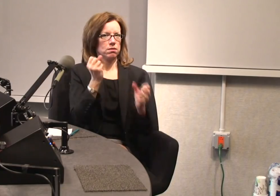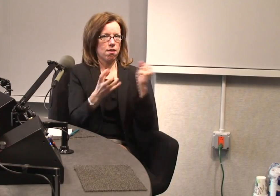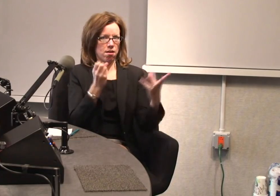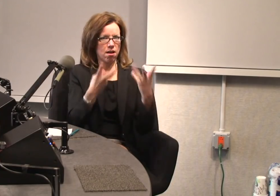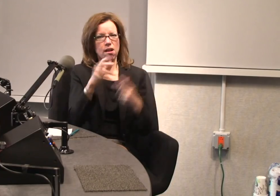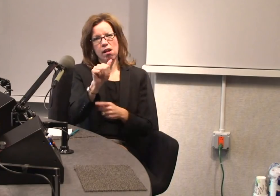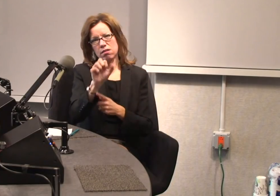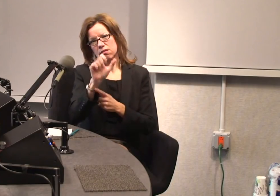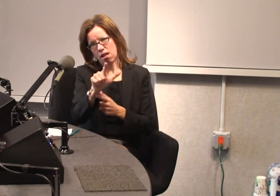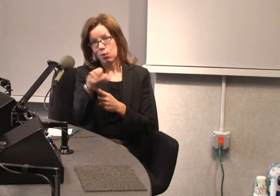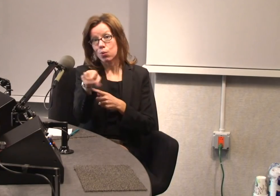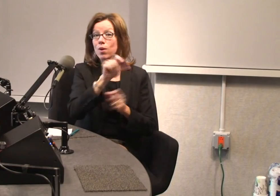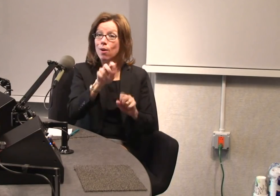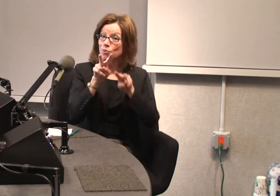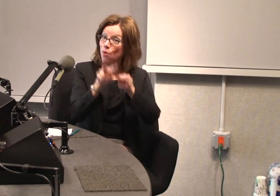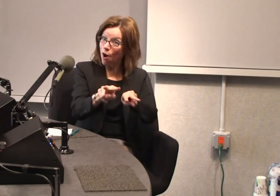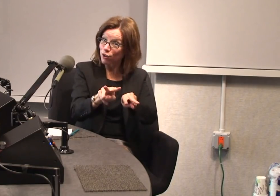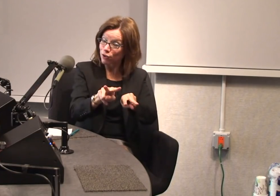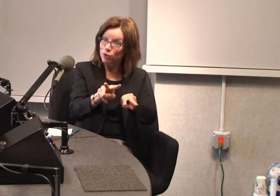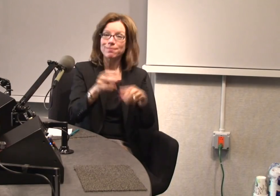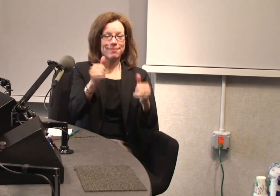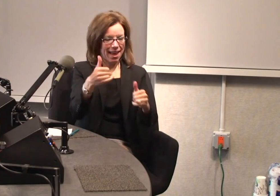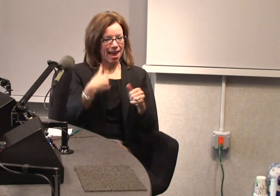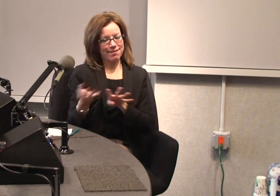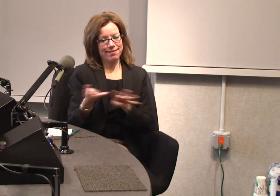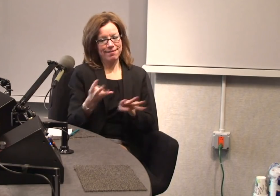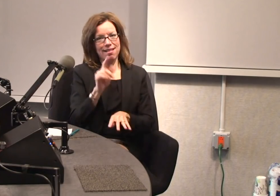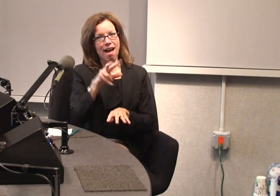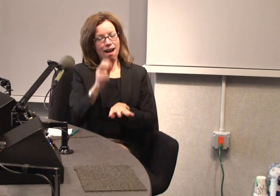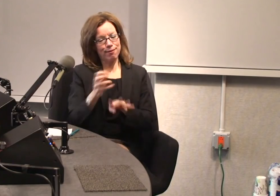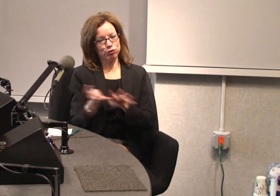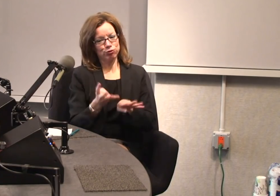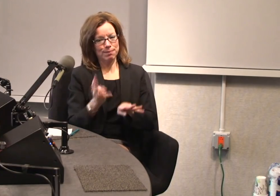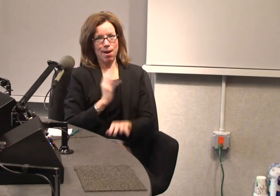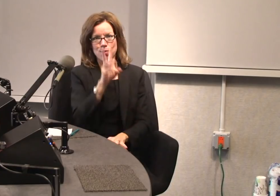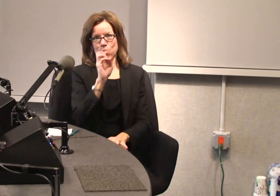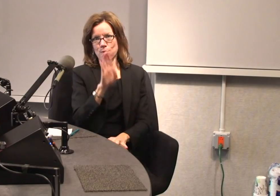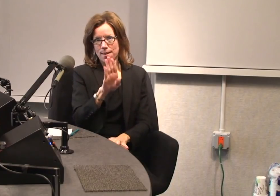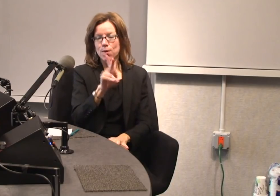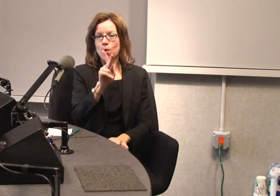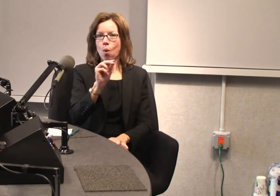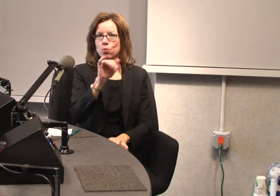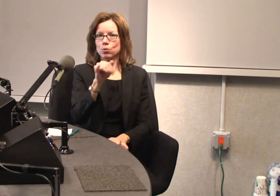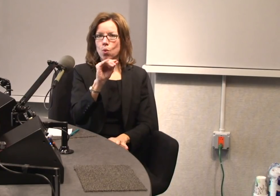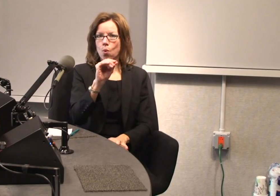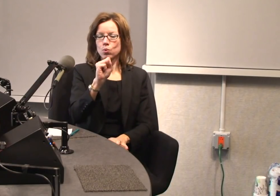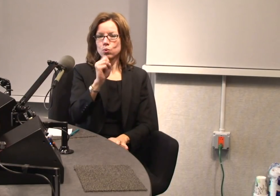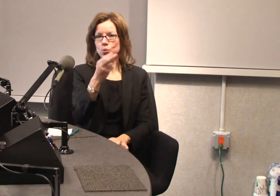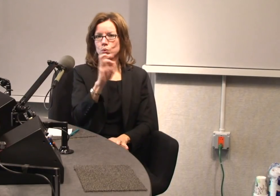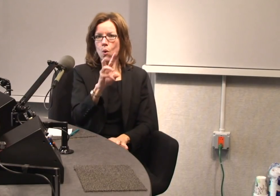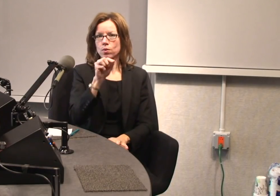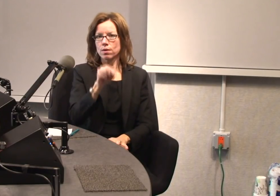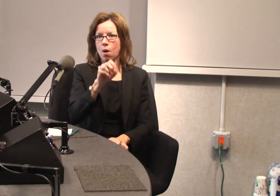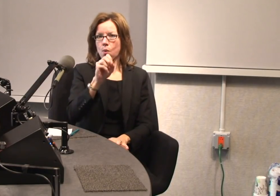which you can watch on a live video stream on our website, KojoShow.org. You can also follow a